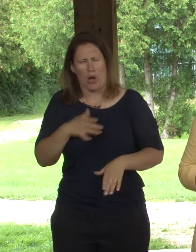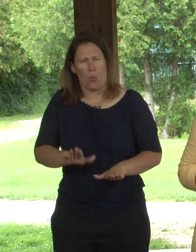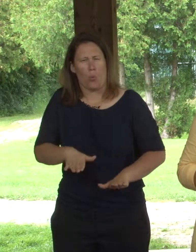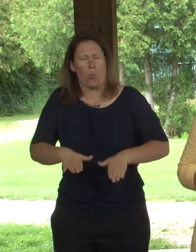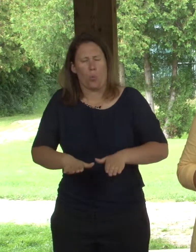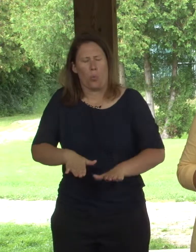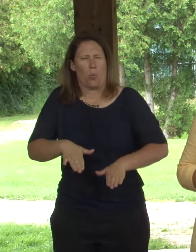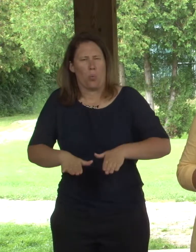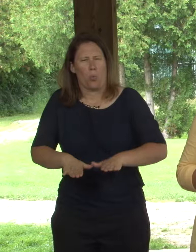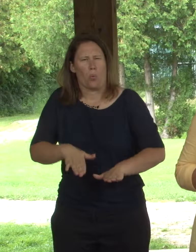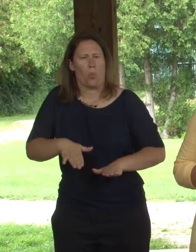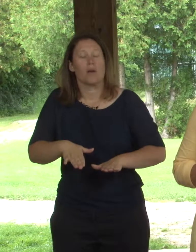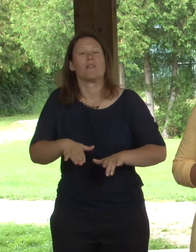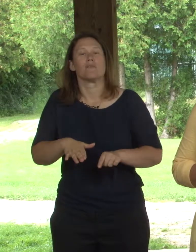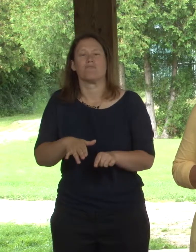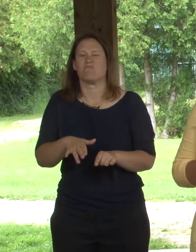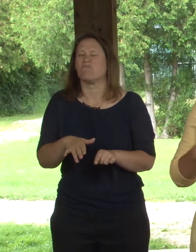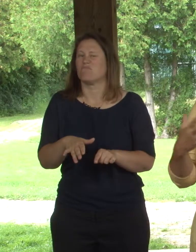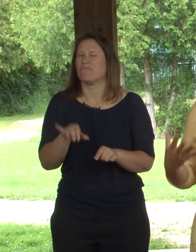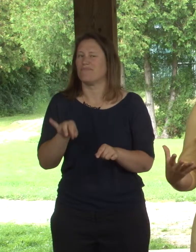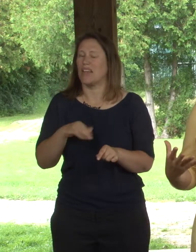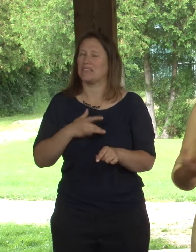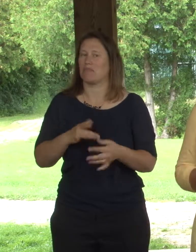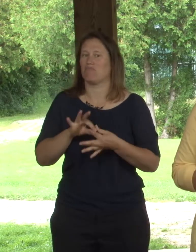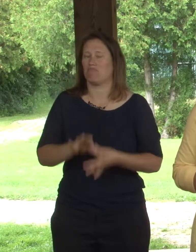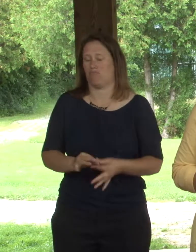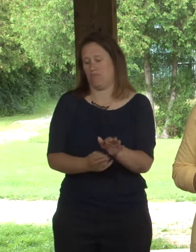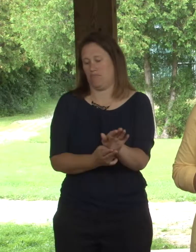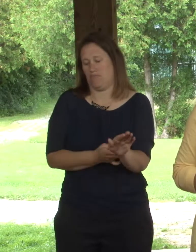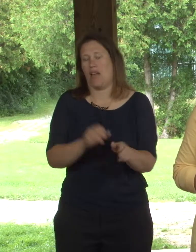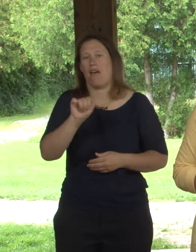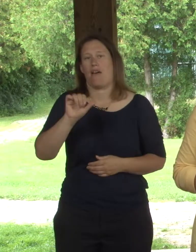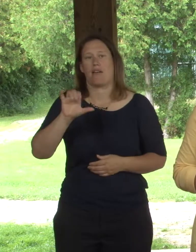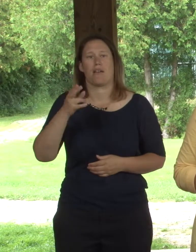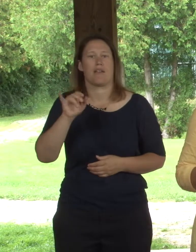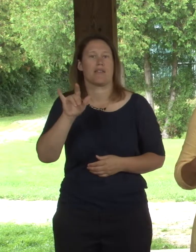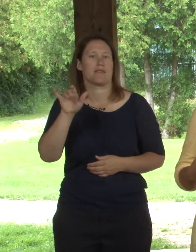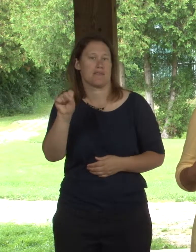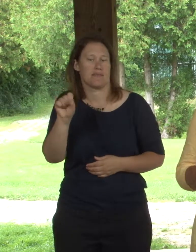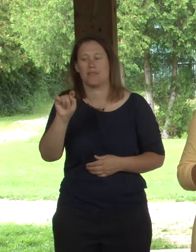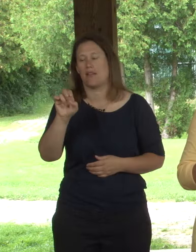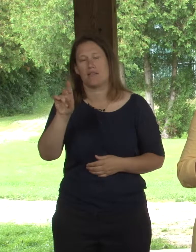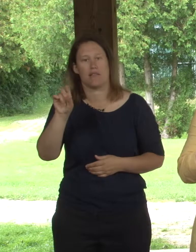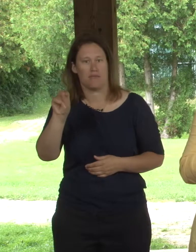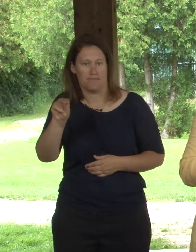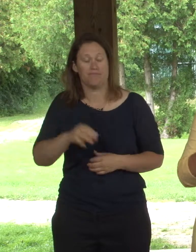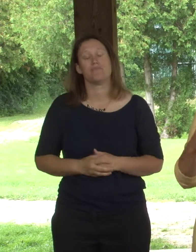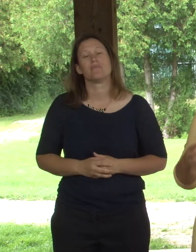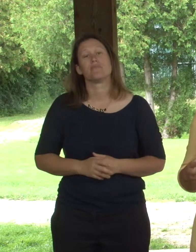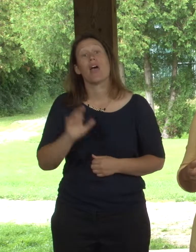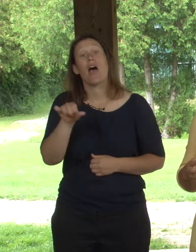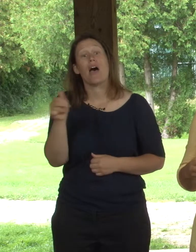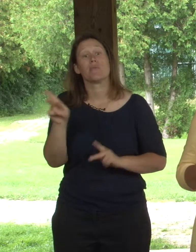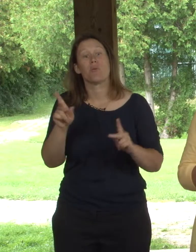that Achilles tendon. Other people may experience things like edema, otherwise